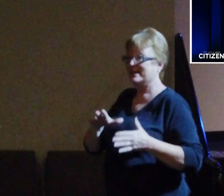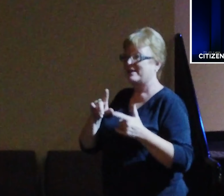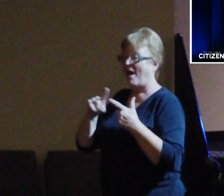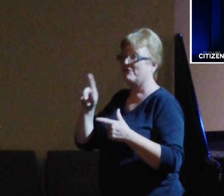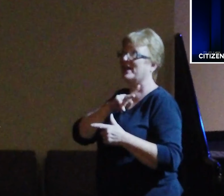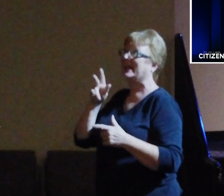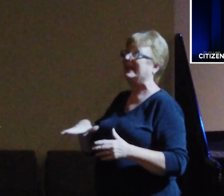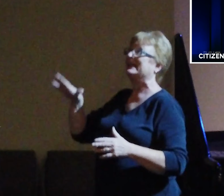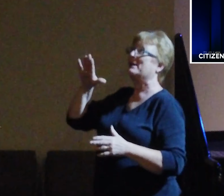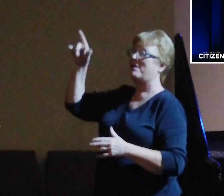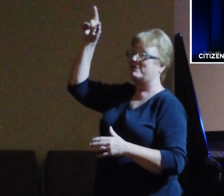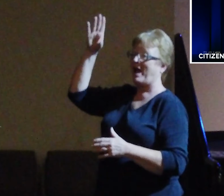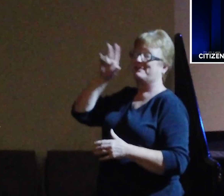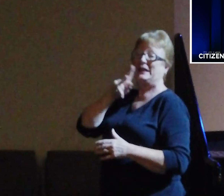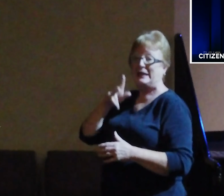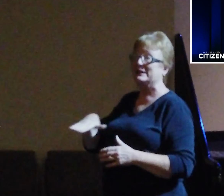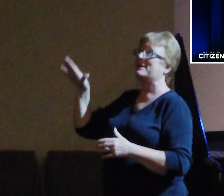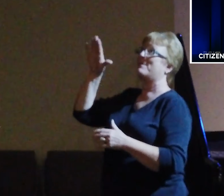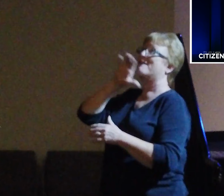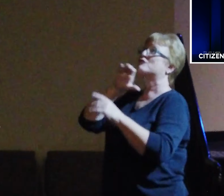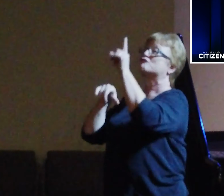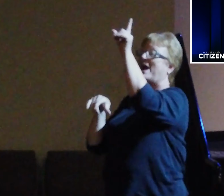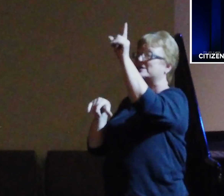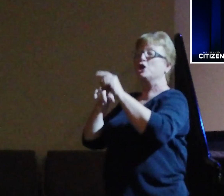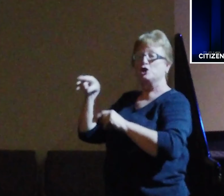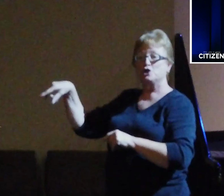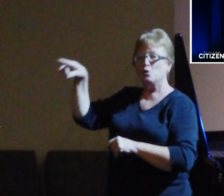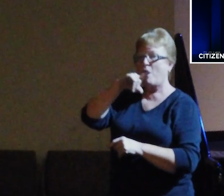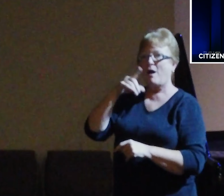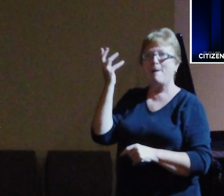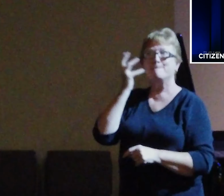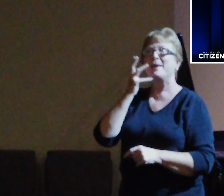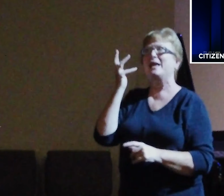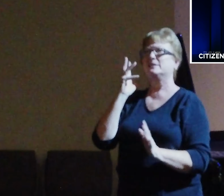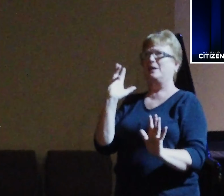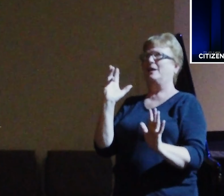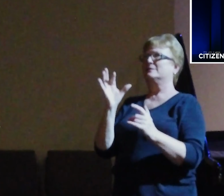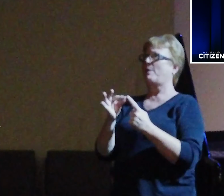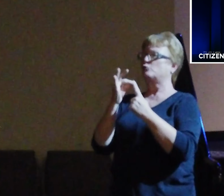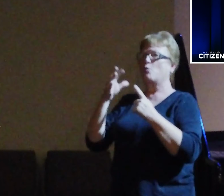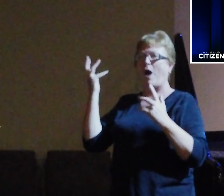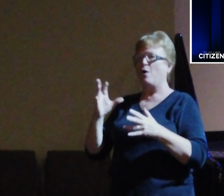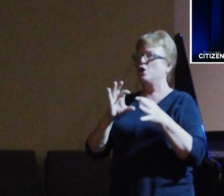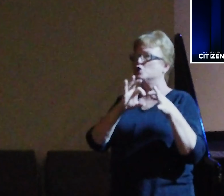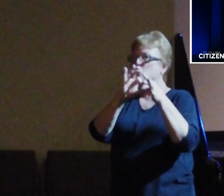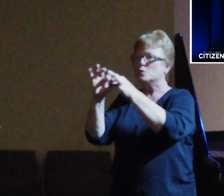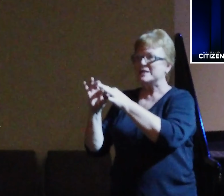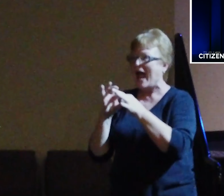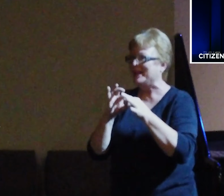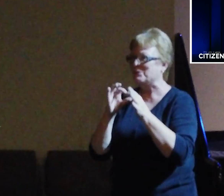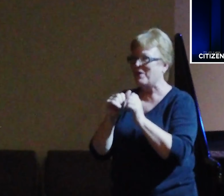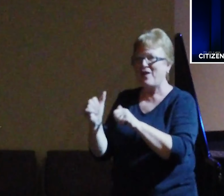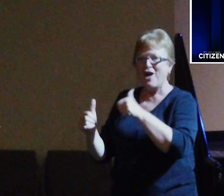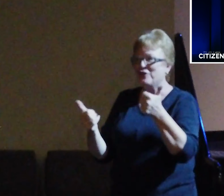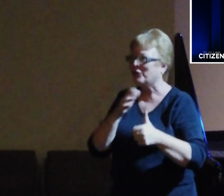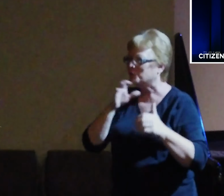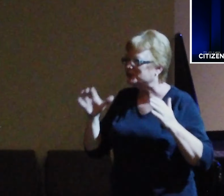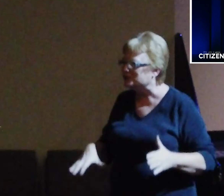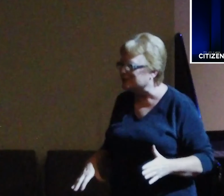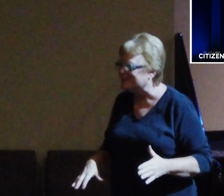the kingdom of Christ. You are radically united with other believers in the Holy Spirit, in the gospel of faith.